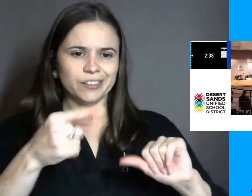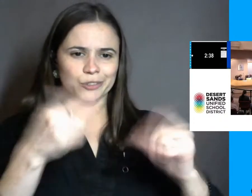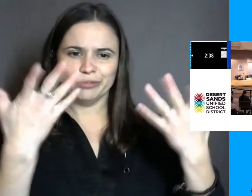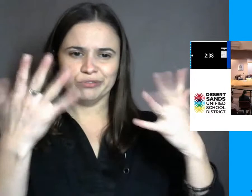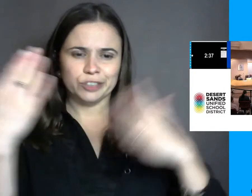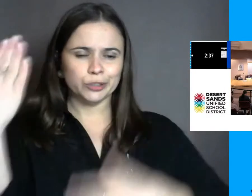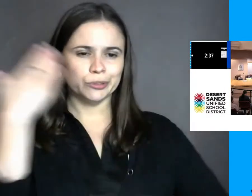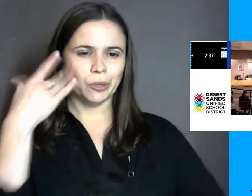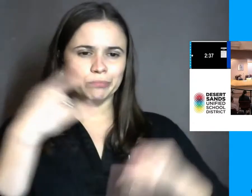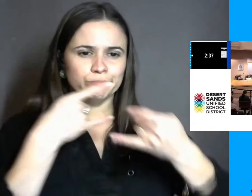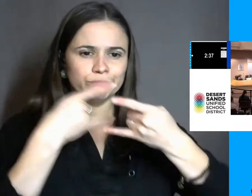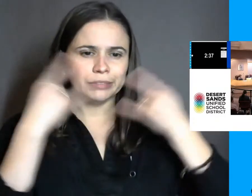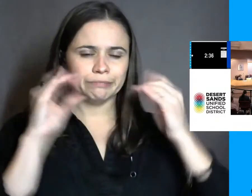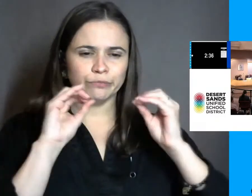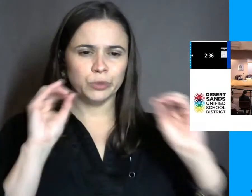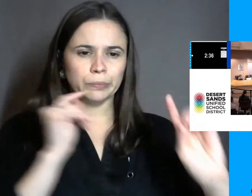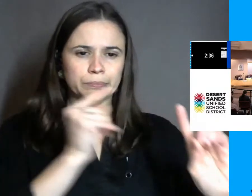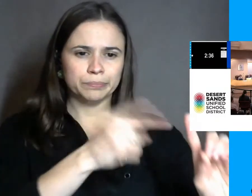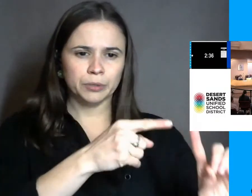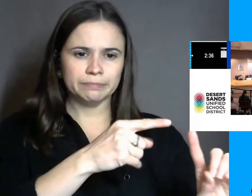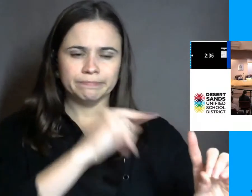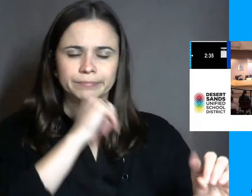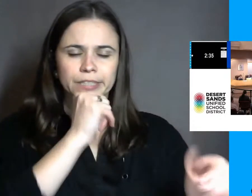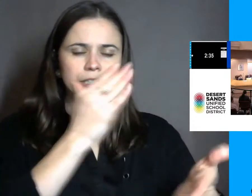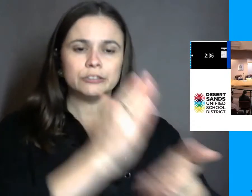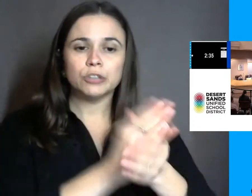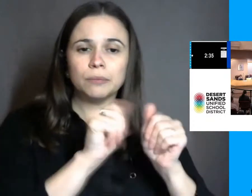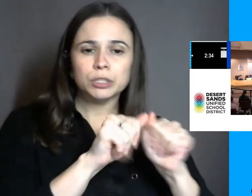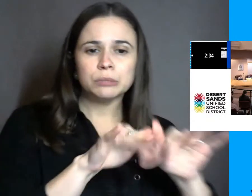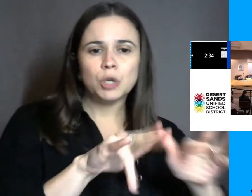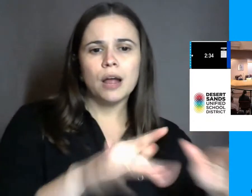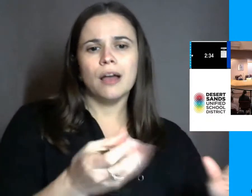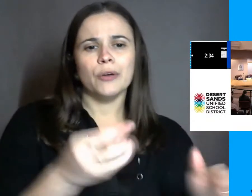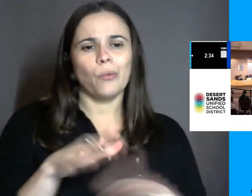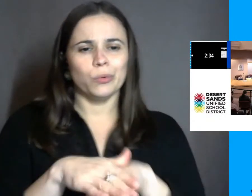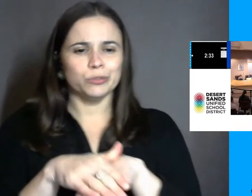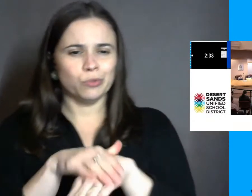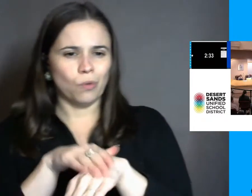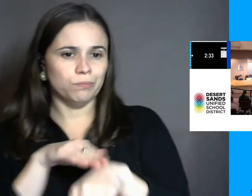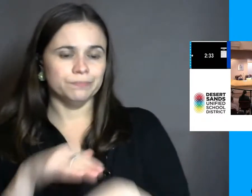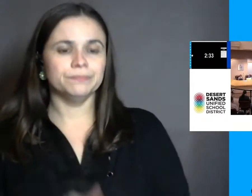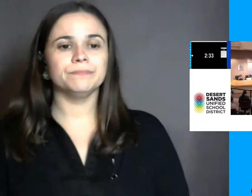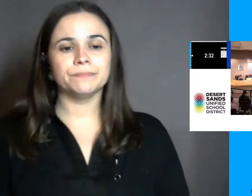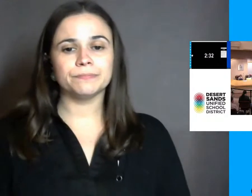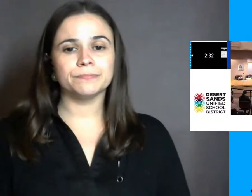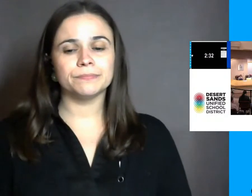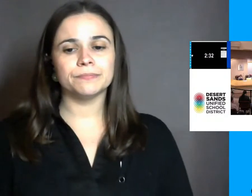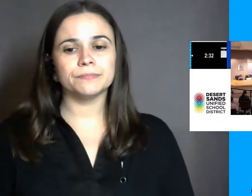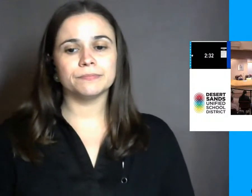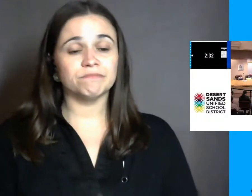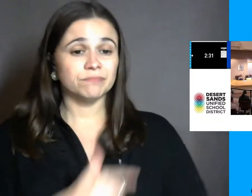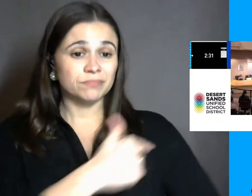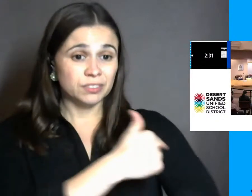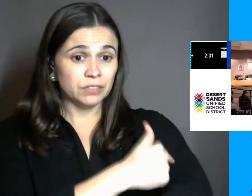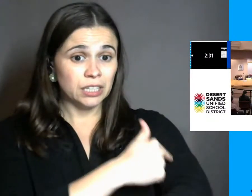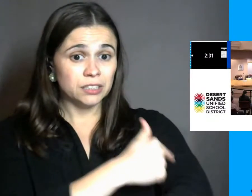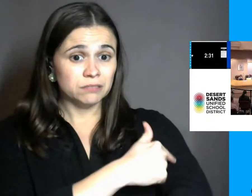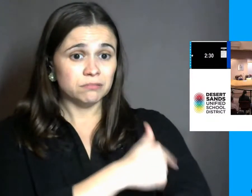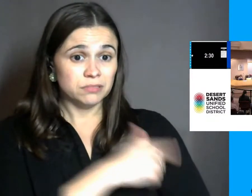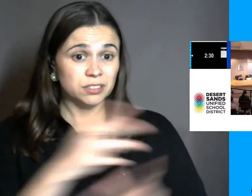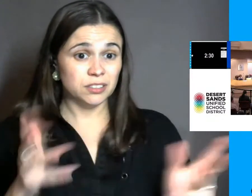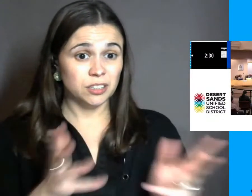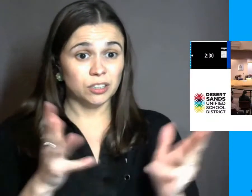protect anyone from the spread, nor does it slow the process. Furthermore, vaccine for COVID will be encouraged. For